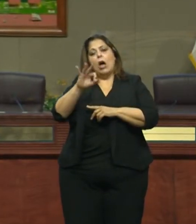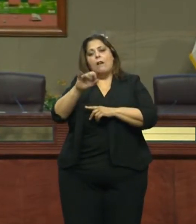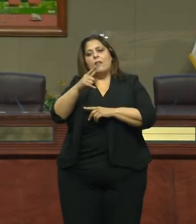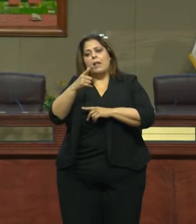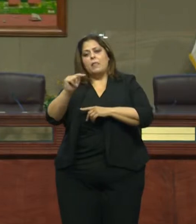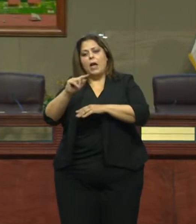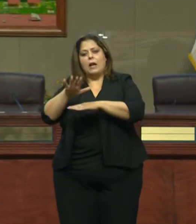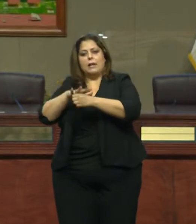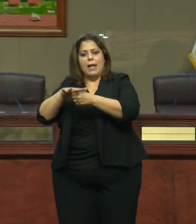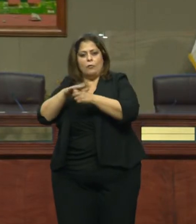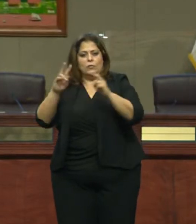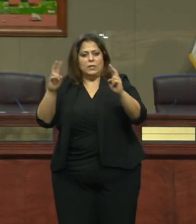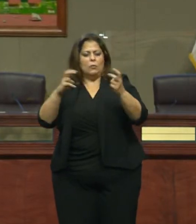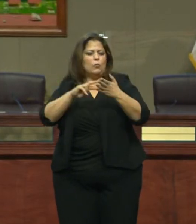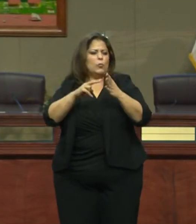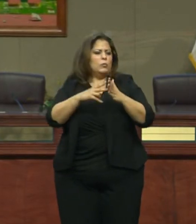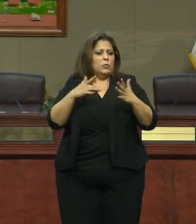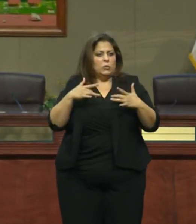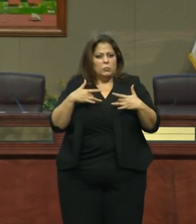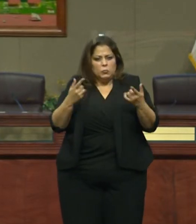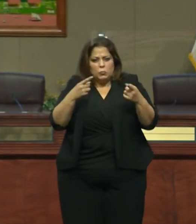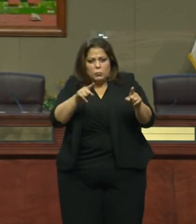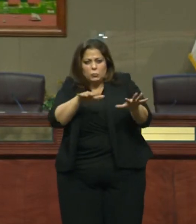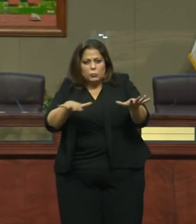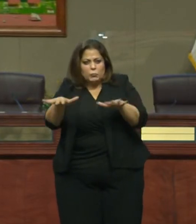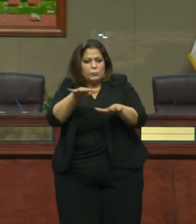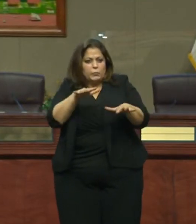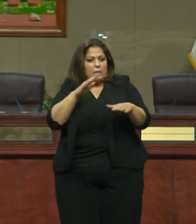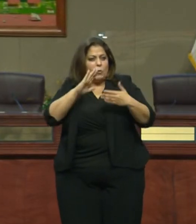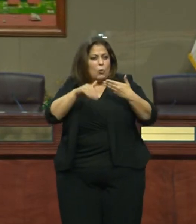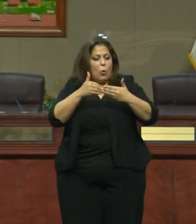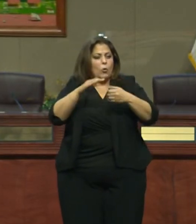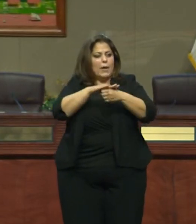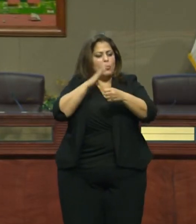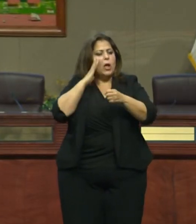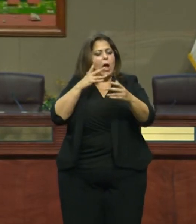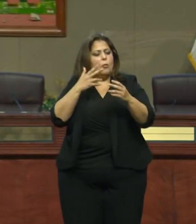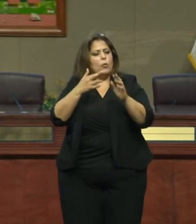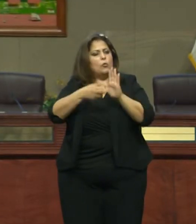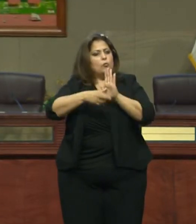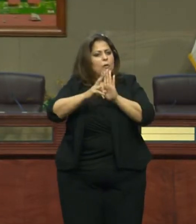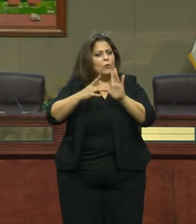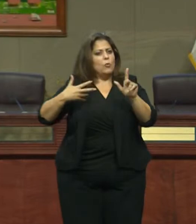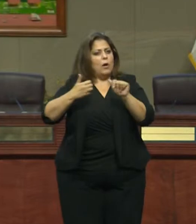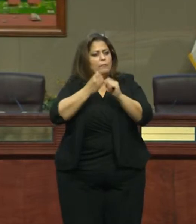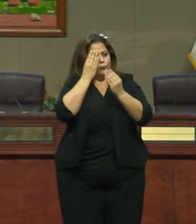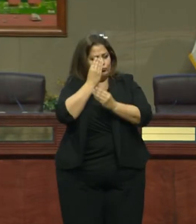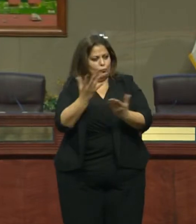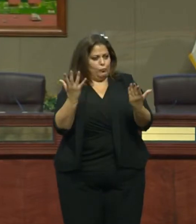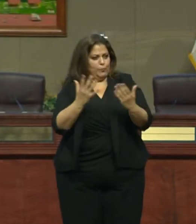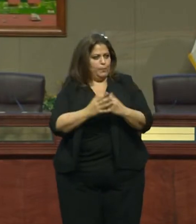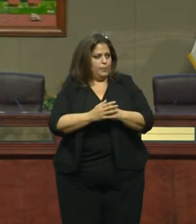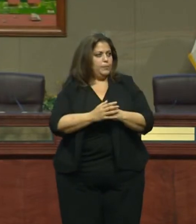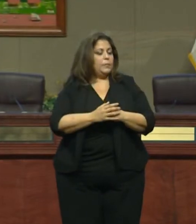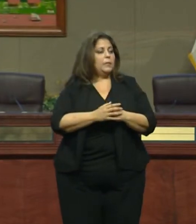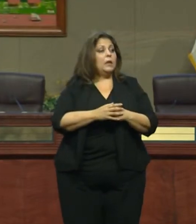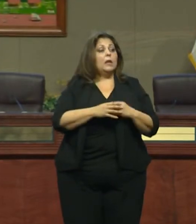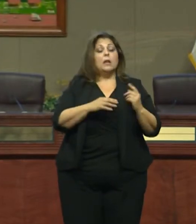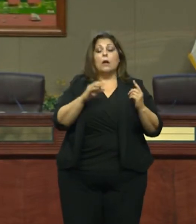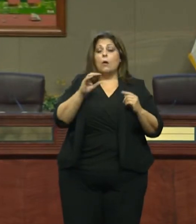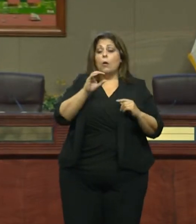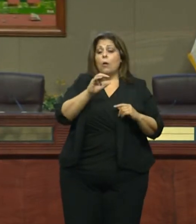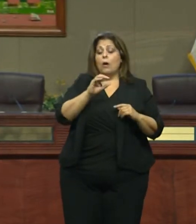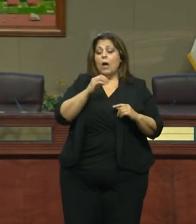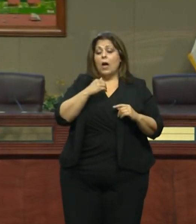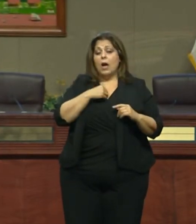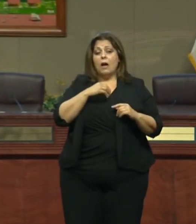do a comprehensive review and update at that point. Thank you. This last question comes from Ryan Lynch in the Orlando Business